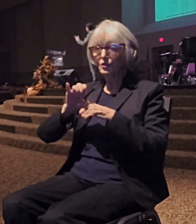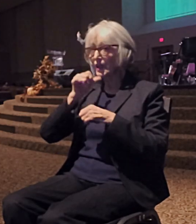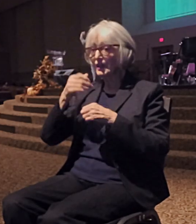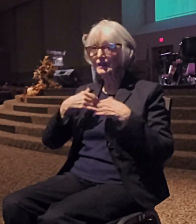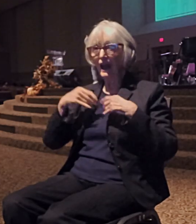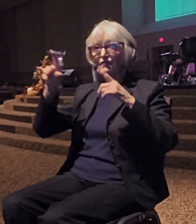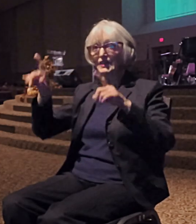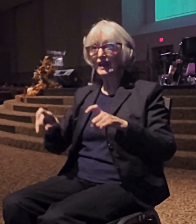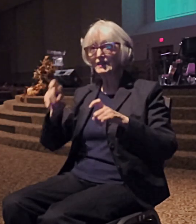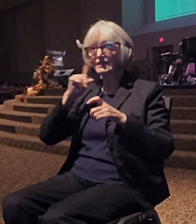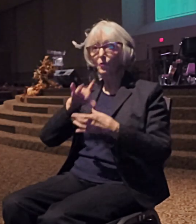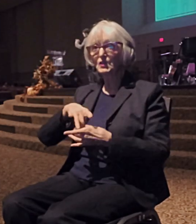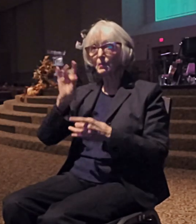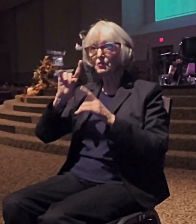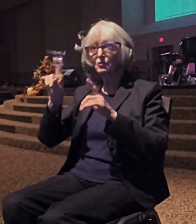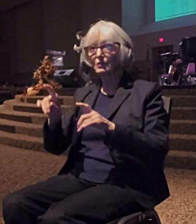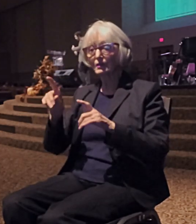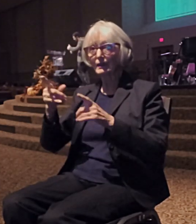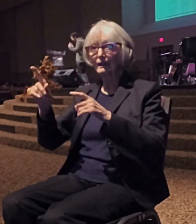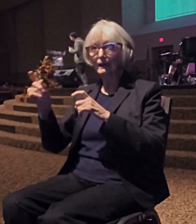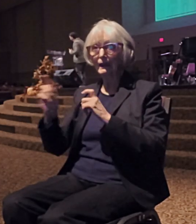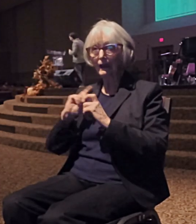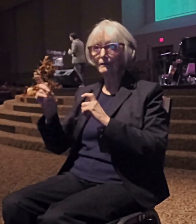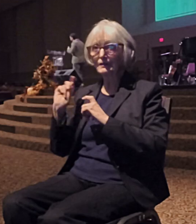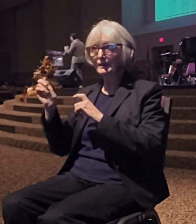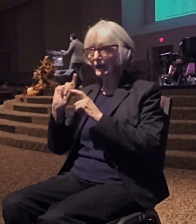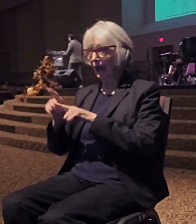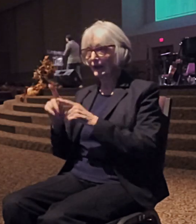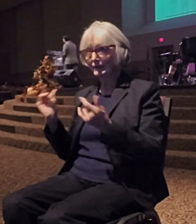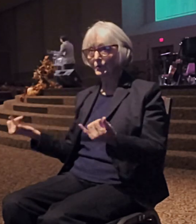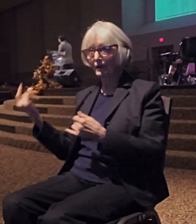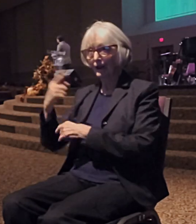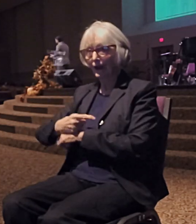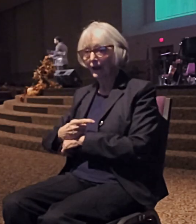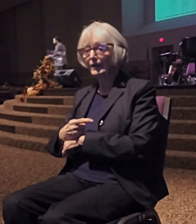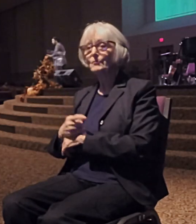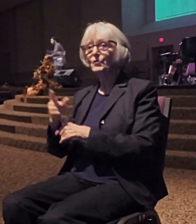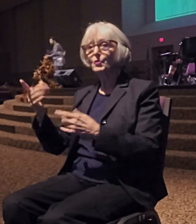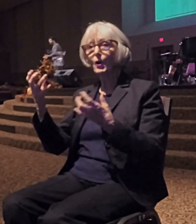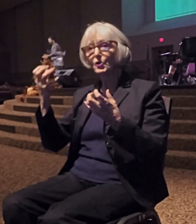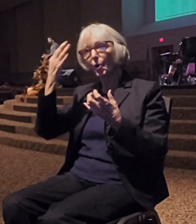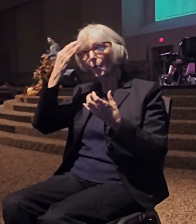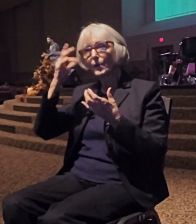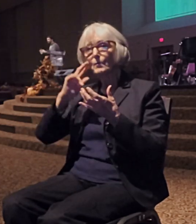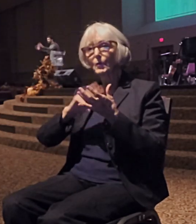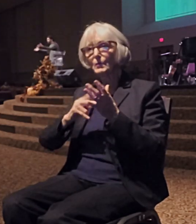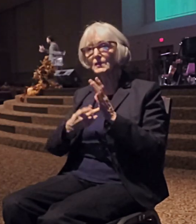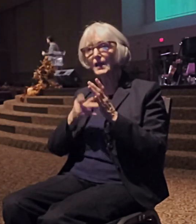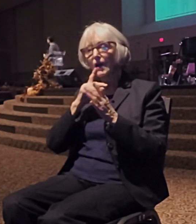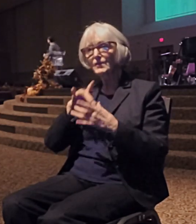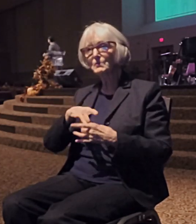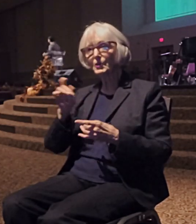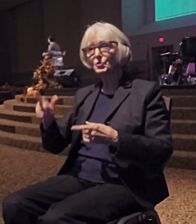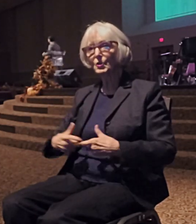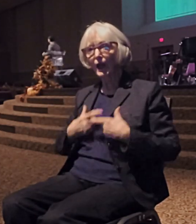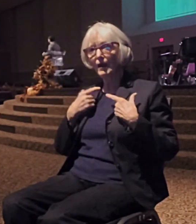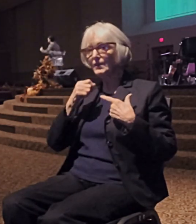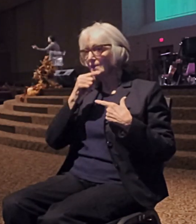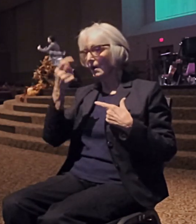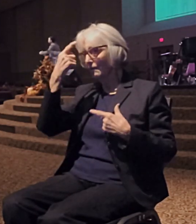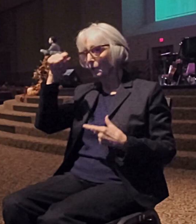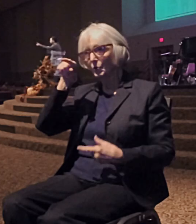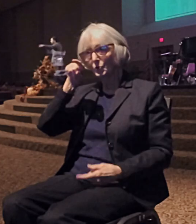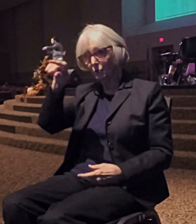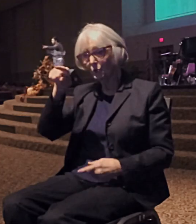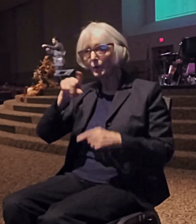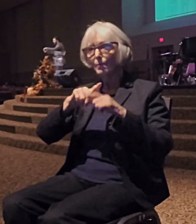In fact, you want to understand if what the grace God gives is spiritual gift, if you want to know what the purpose of a spiritual gift in your life is, it's not for you. It's